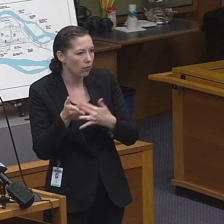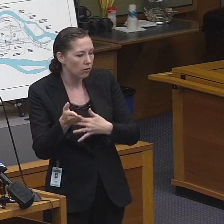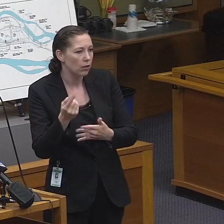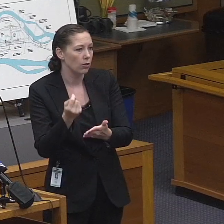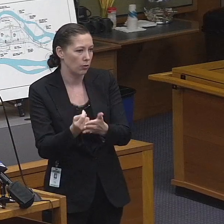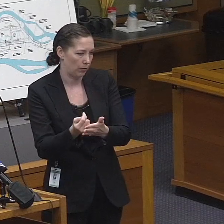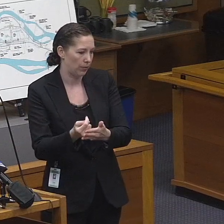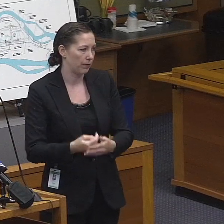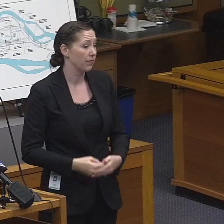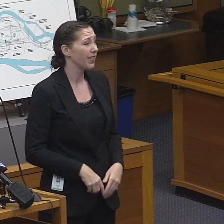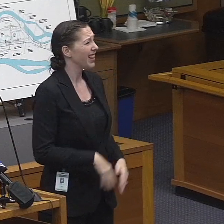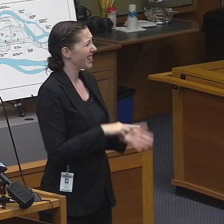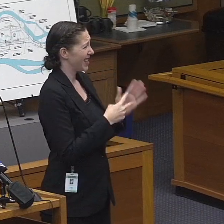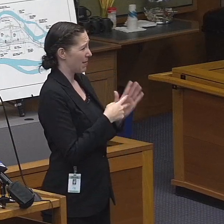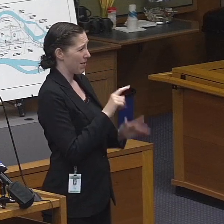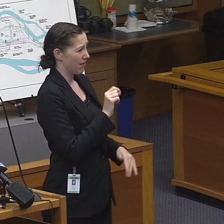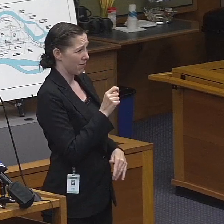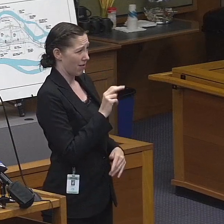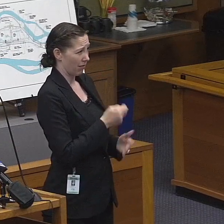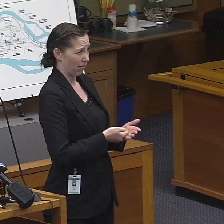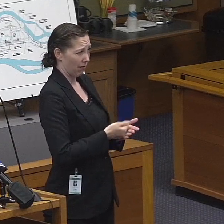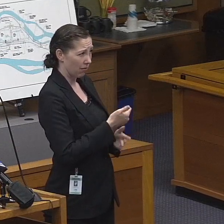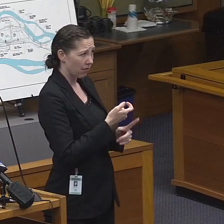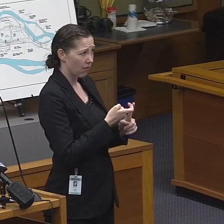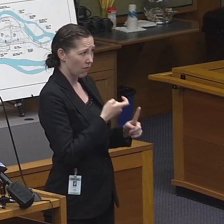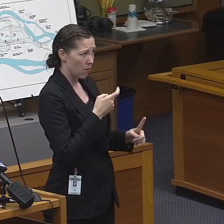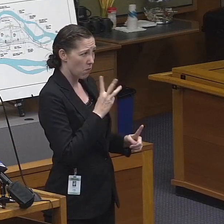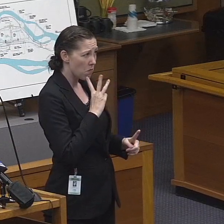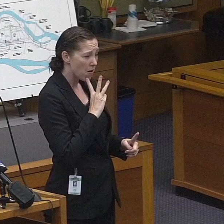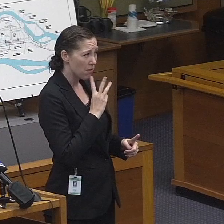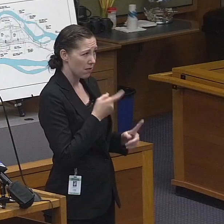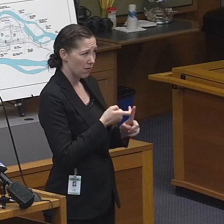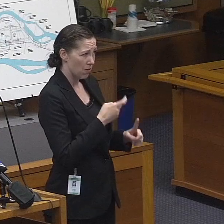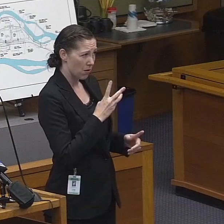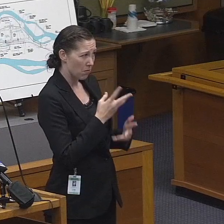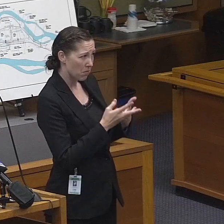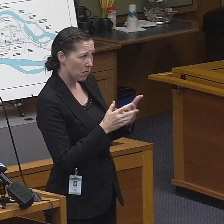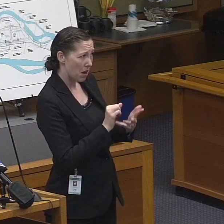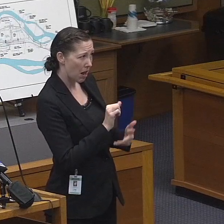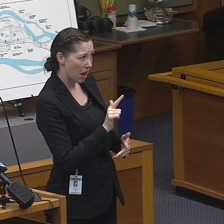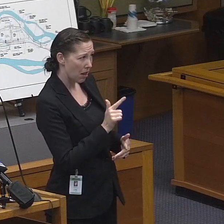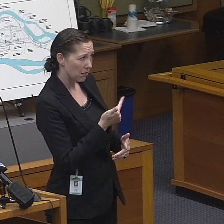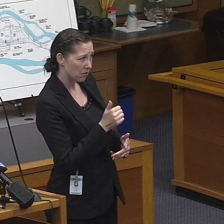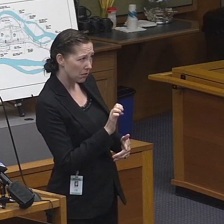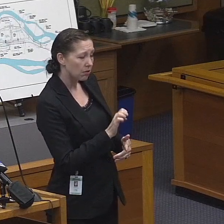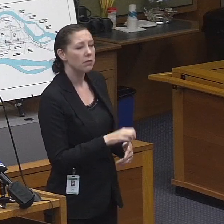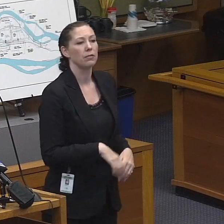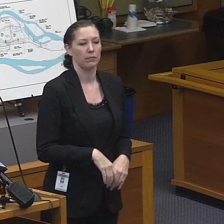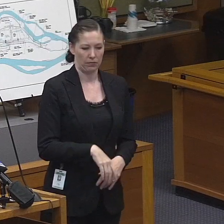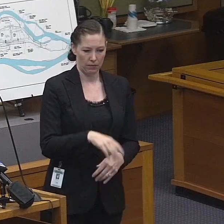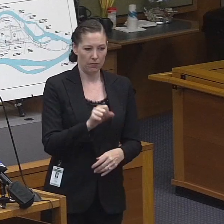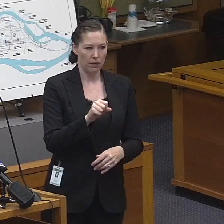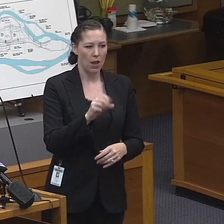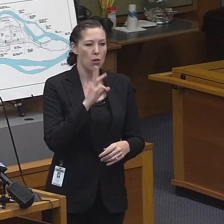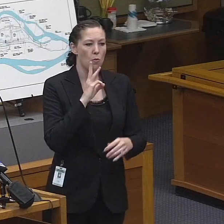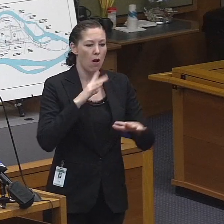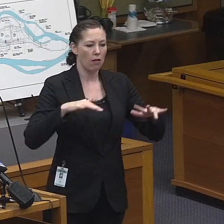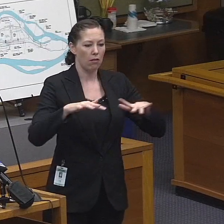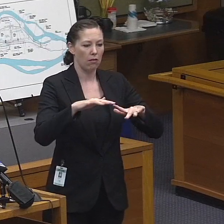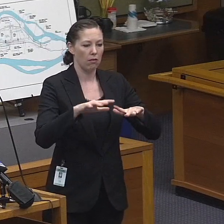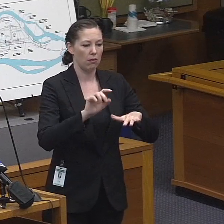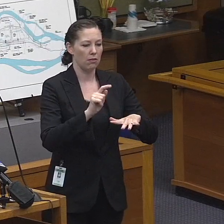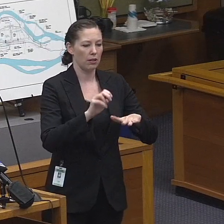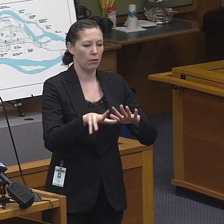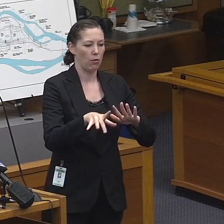toxins out of the water, out of the algae? It takes the toxins out of the water, that's correct. So you had mentioned a number